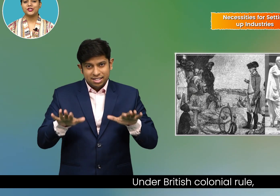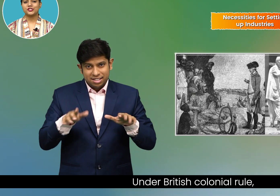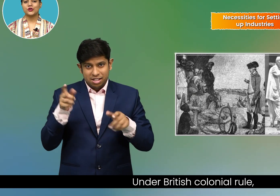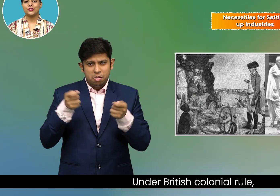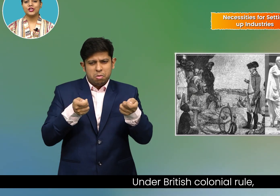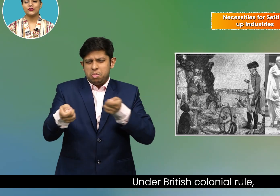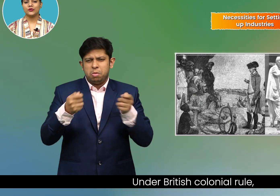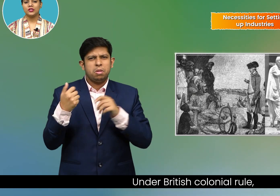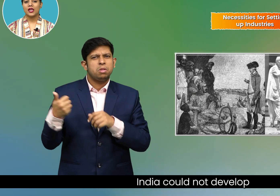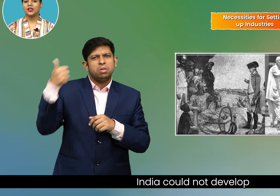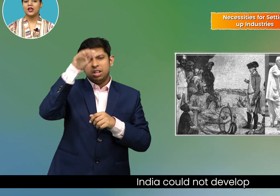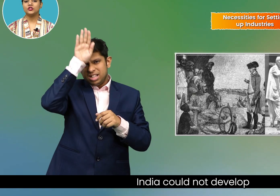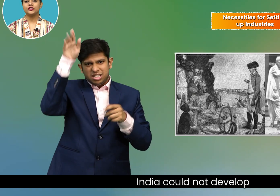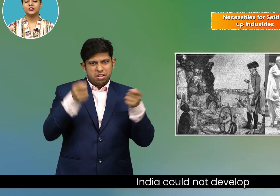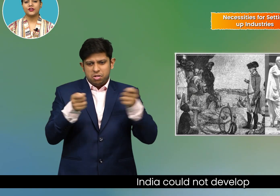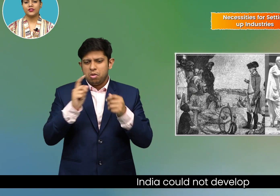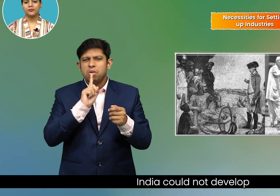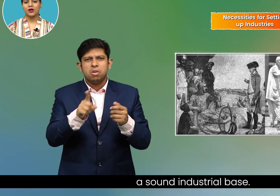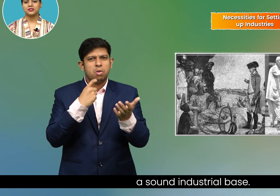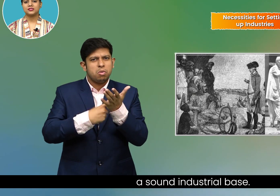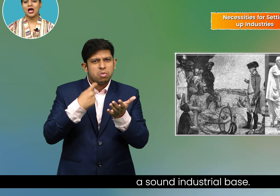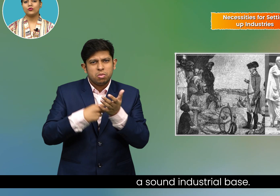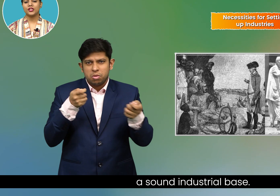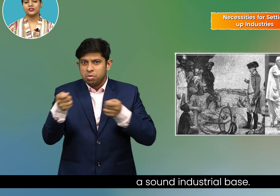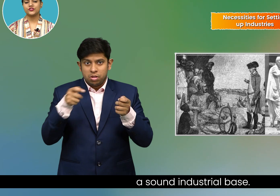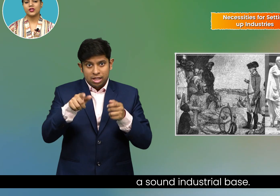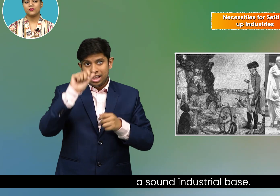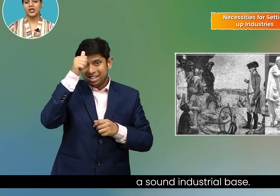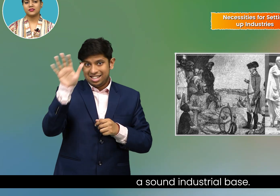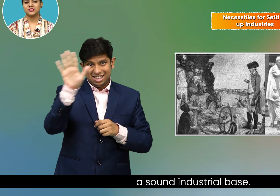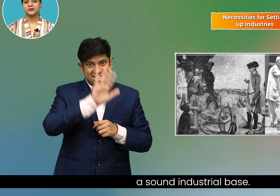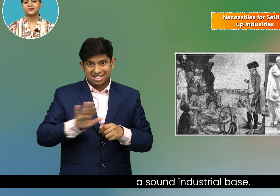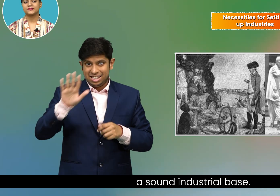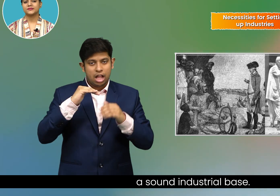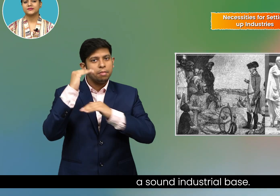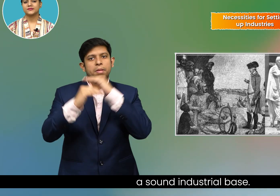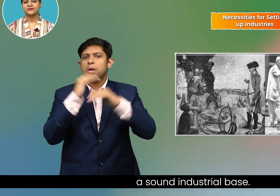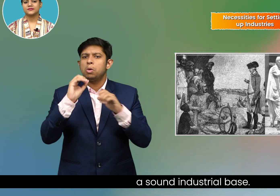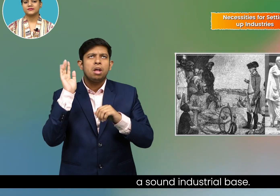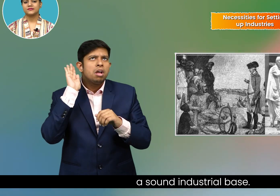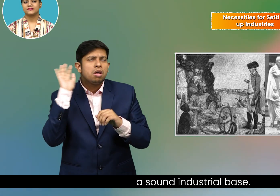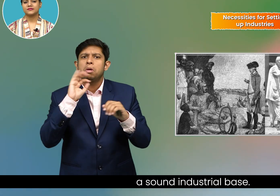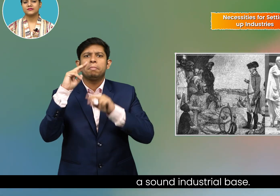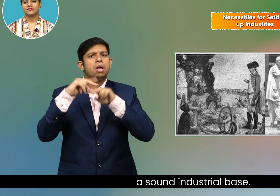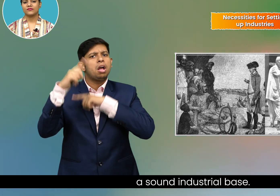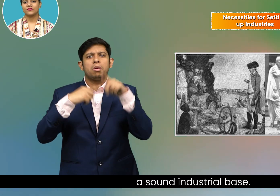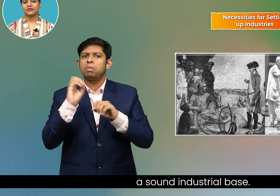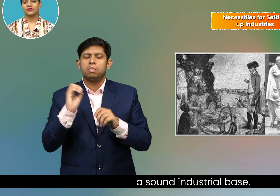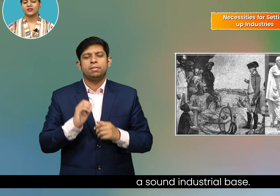Under British colonial rule, India could not develop a sound industrial base.